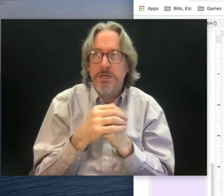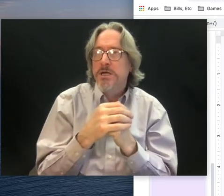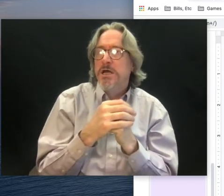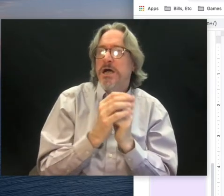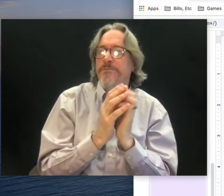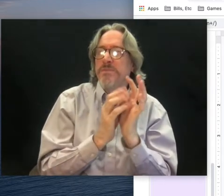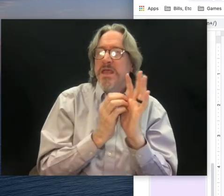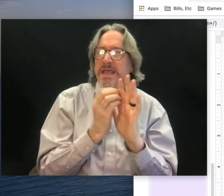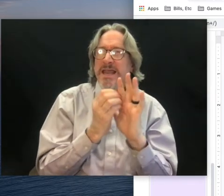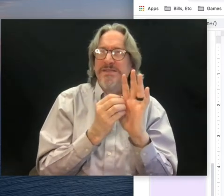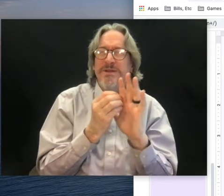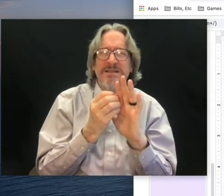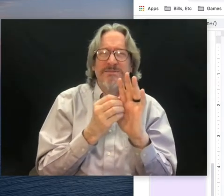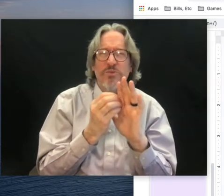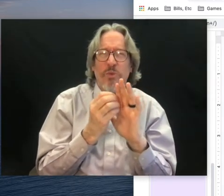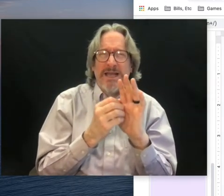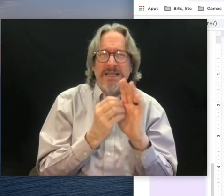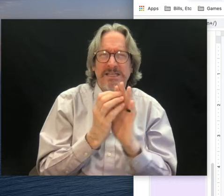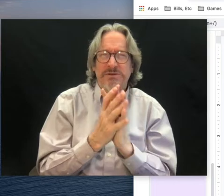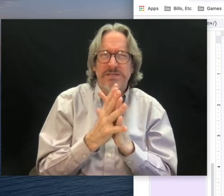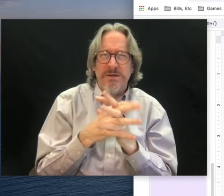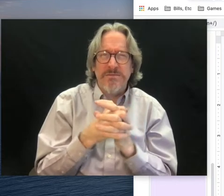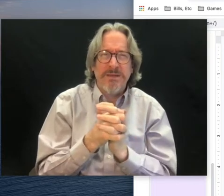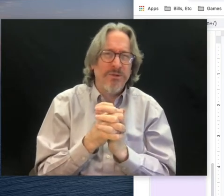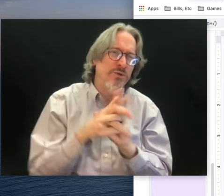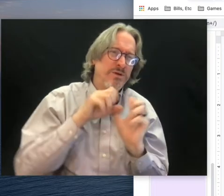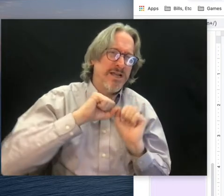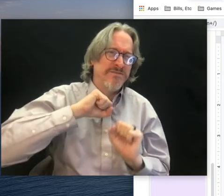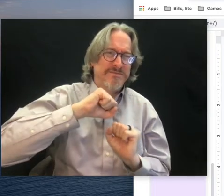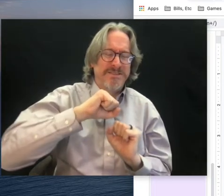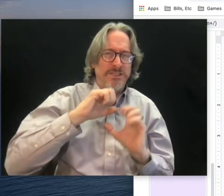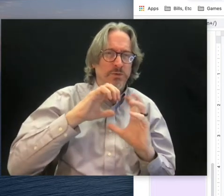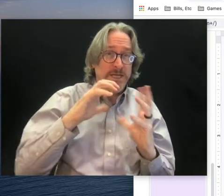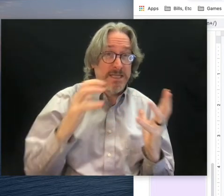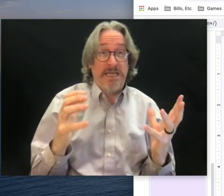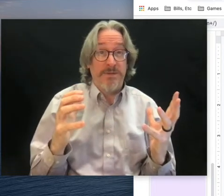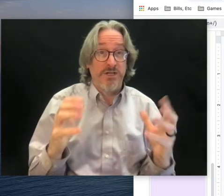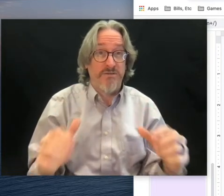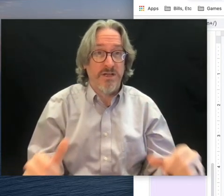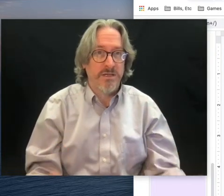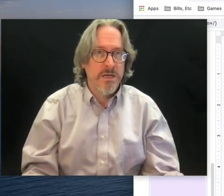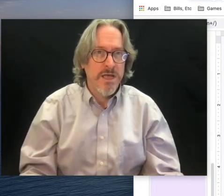English. It hasn't been adopted widely because there are some people who kind of don't